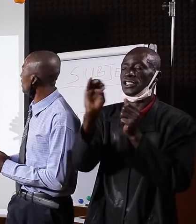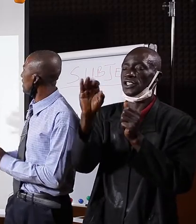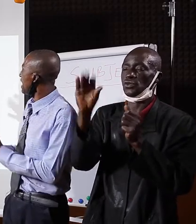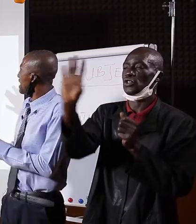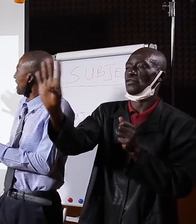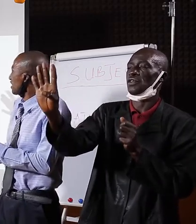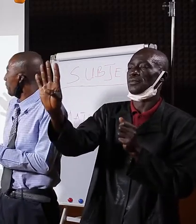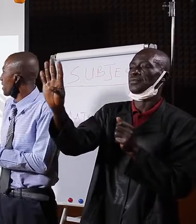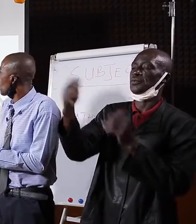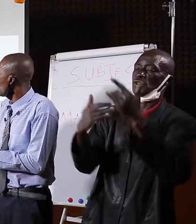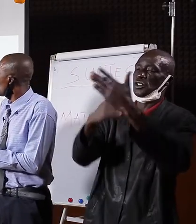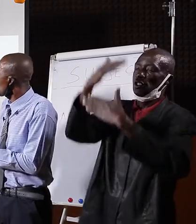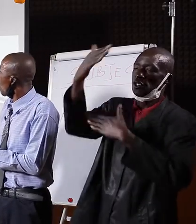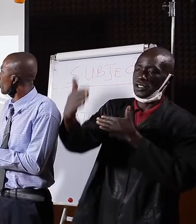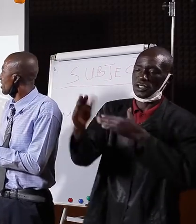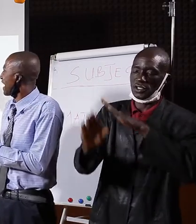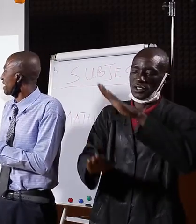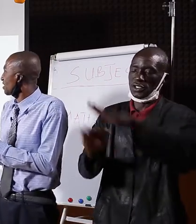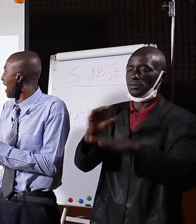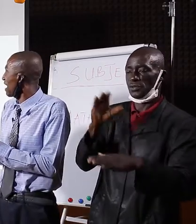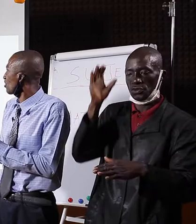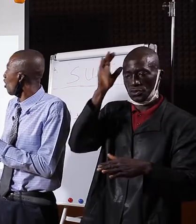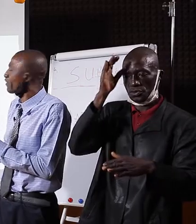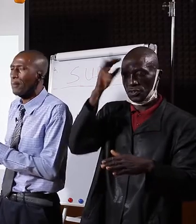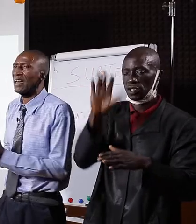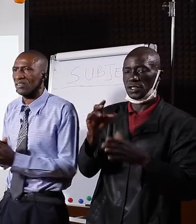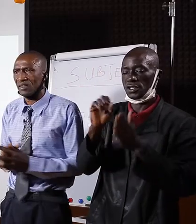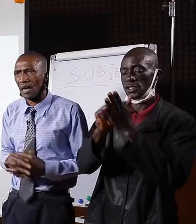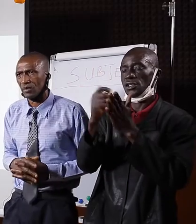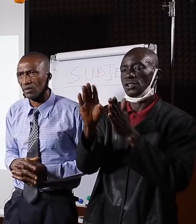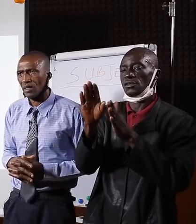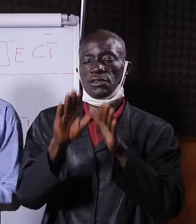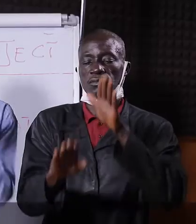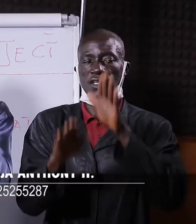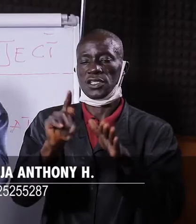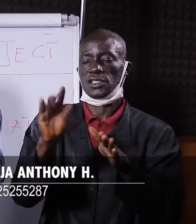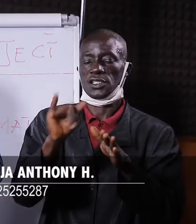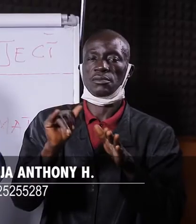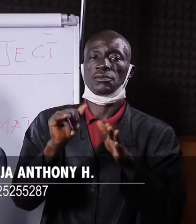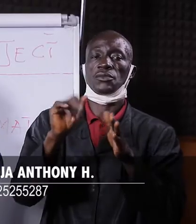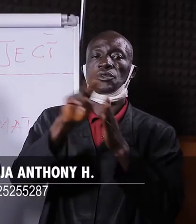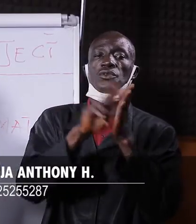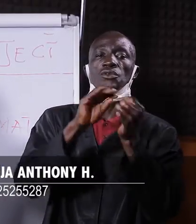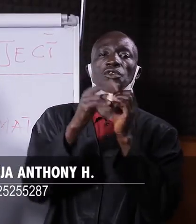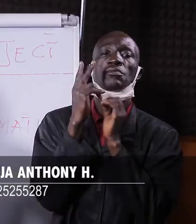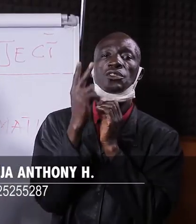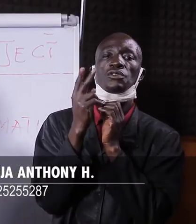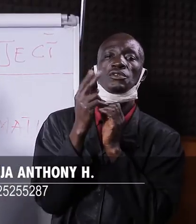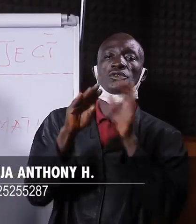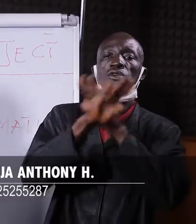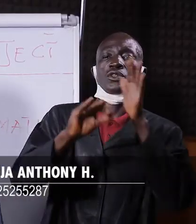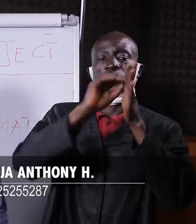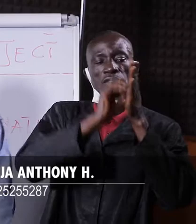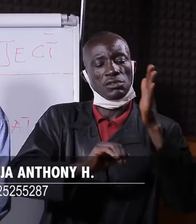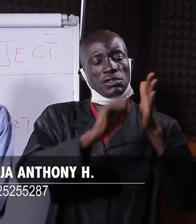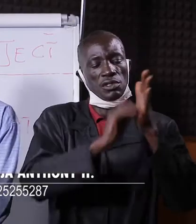Now, the next step is you consider the signs of the balancing terms. That is rule number 2 under the elimination